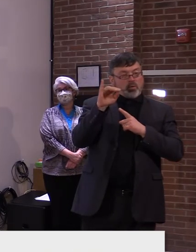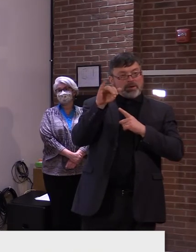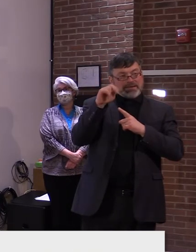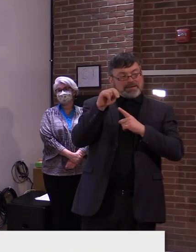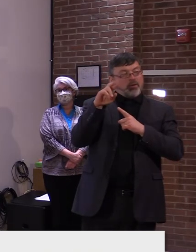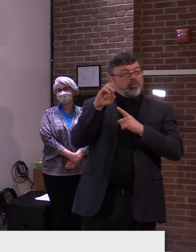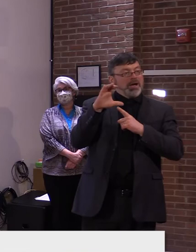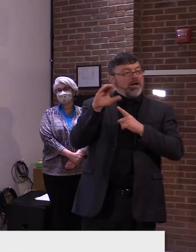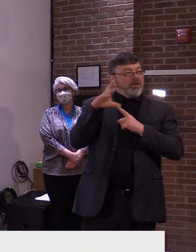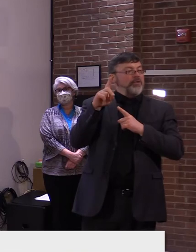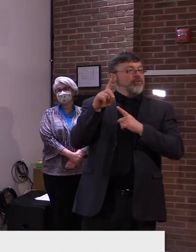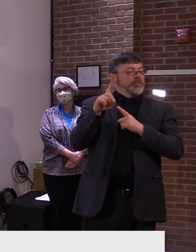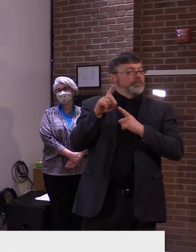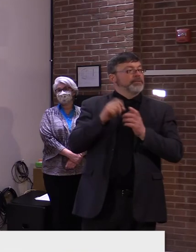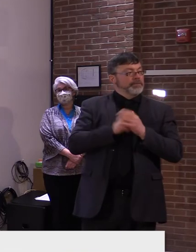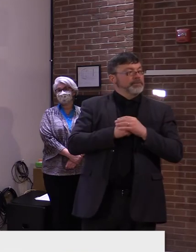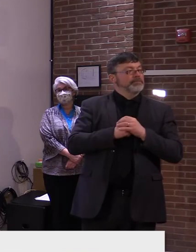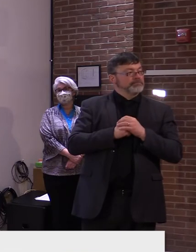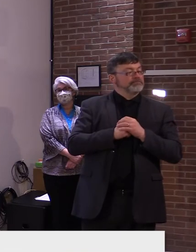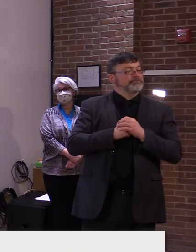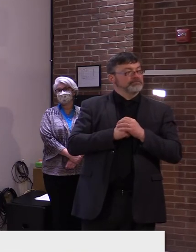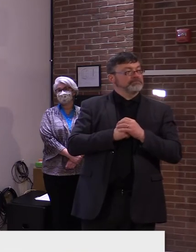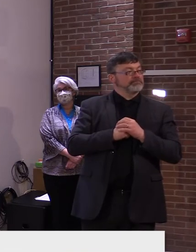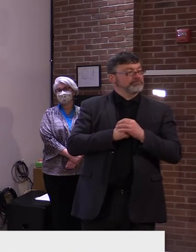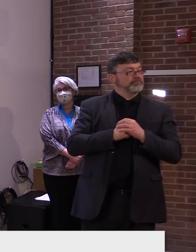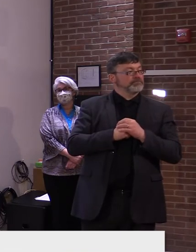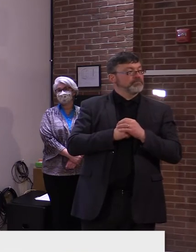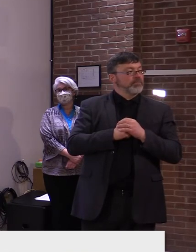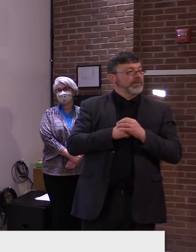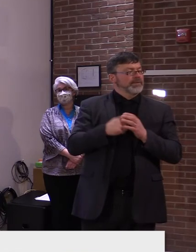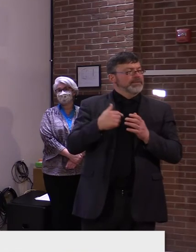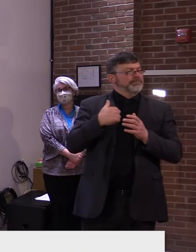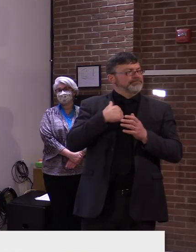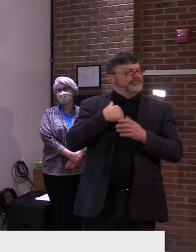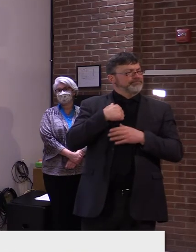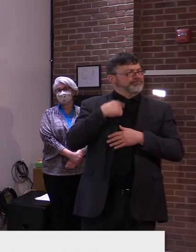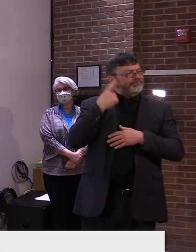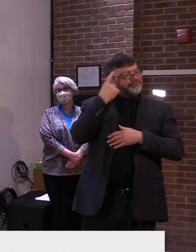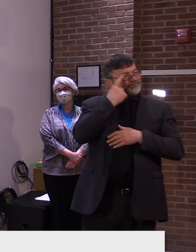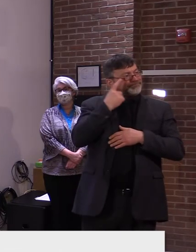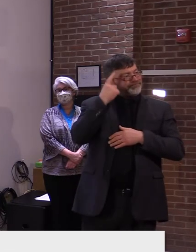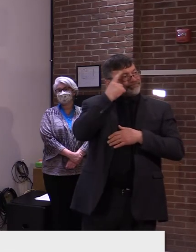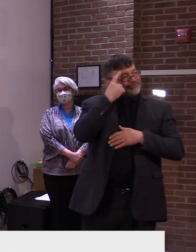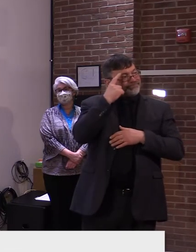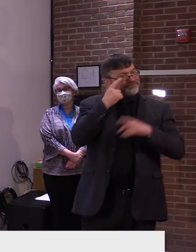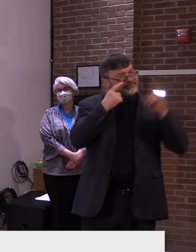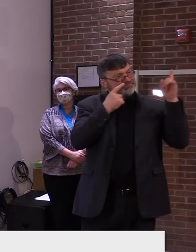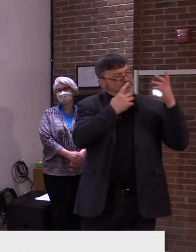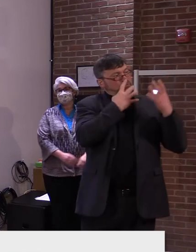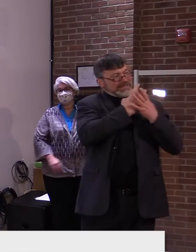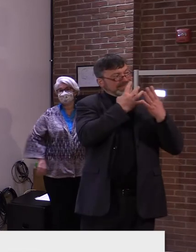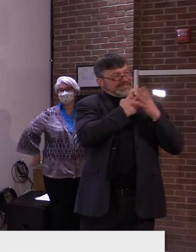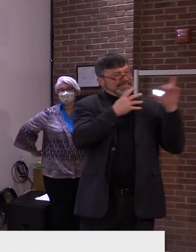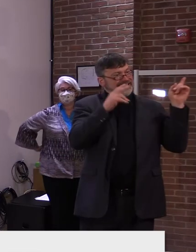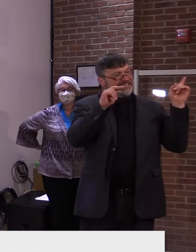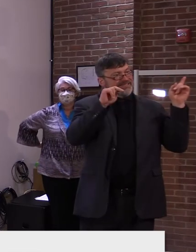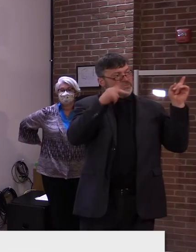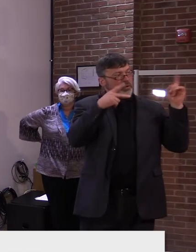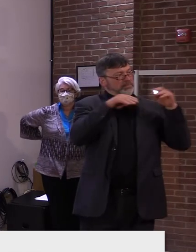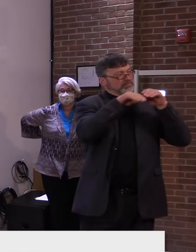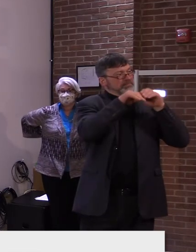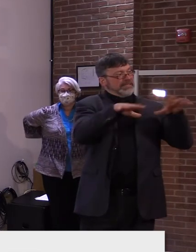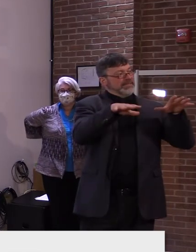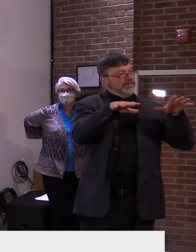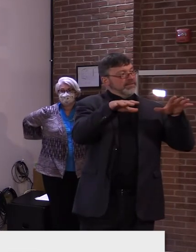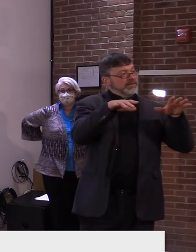Thank you very much. I'm curious about the Newport prison outbreak. Facility has been in full lockdown for a little over 3 weeks now, but